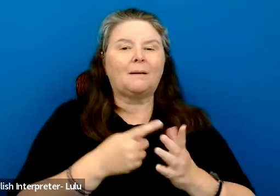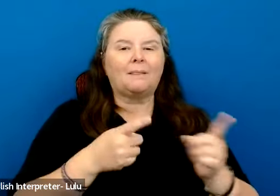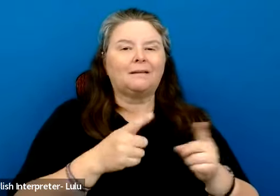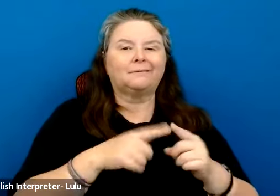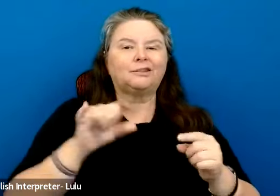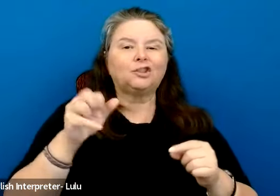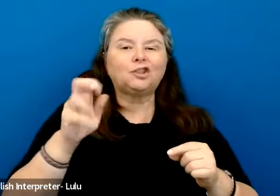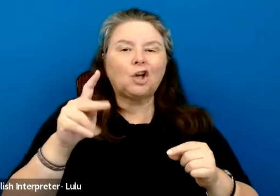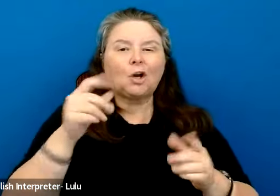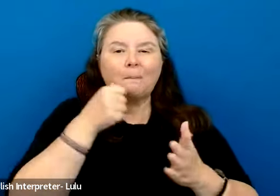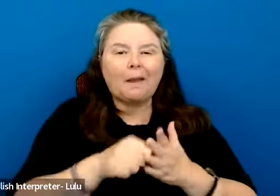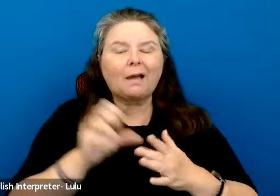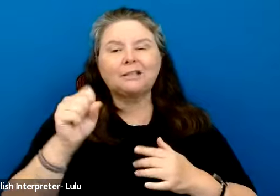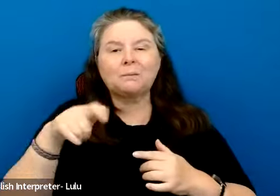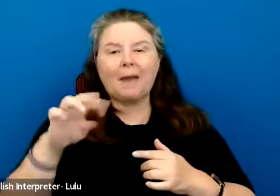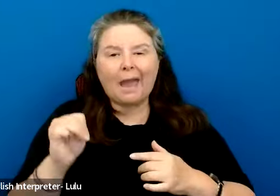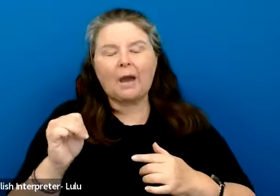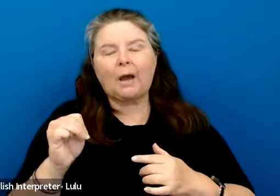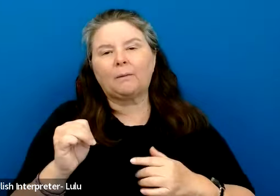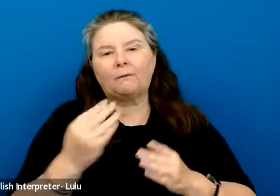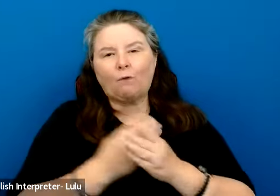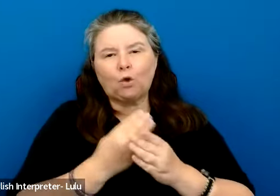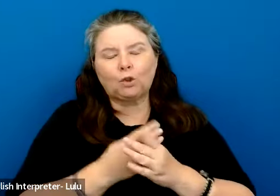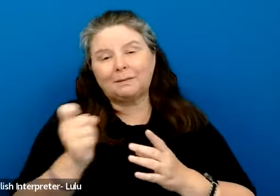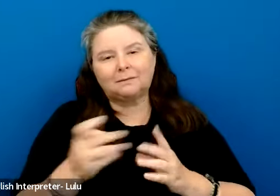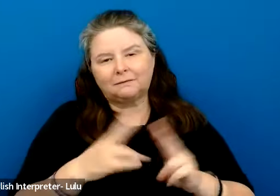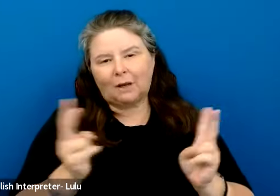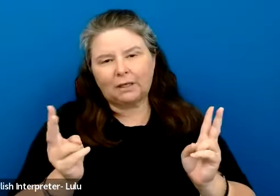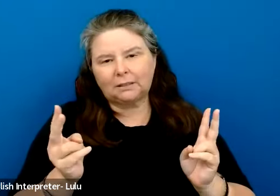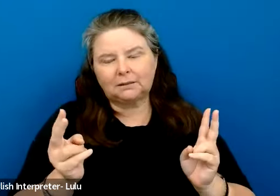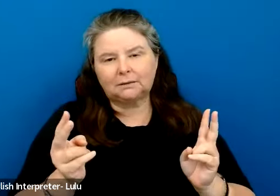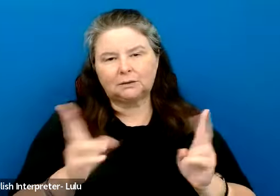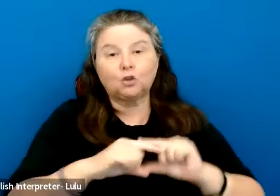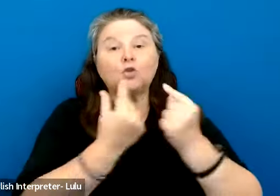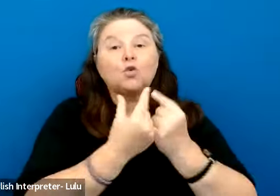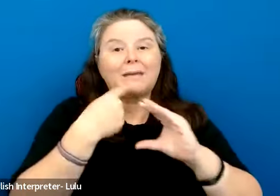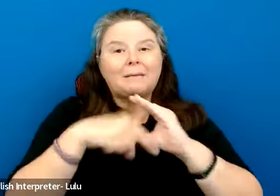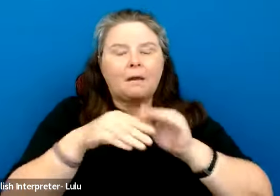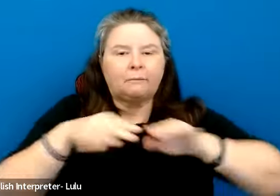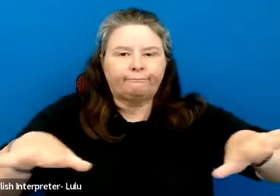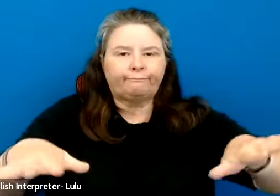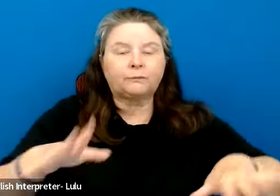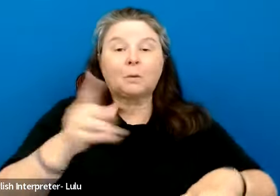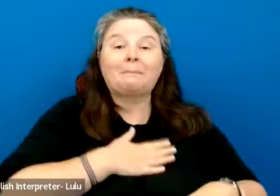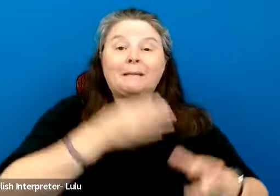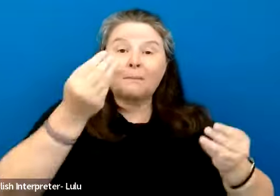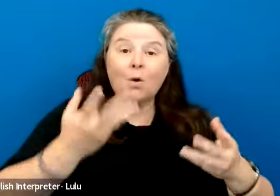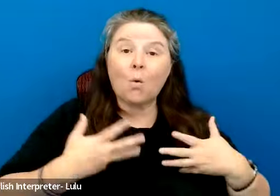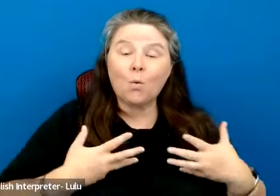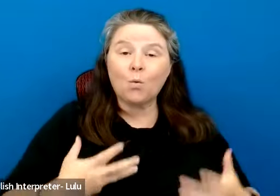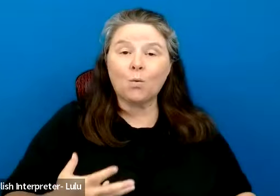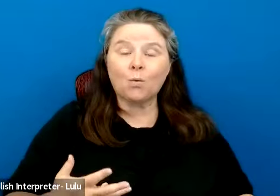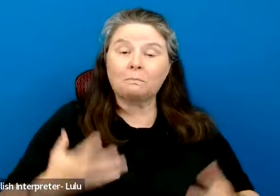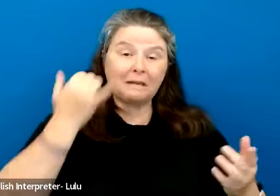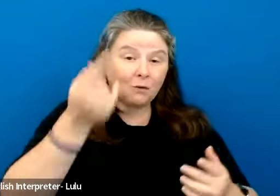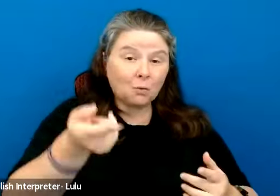junk mail or spam because it's group emails sent out. So please let me know if you